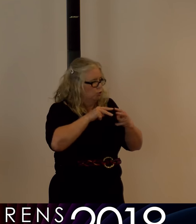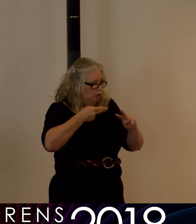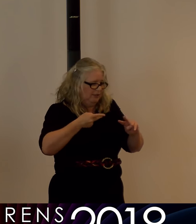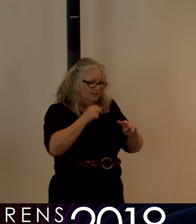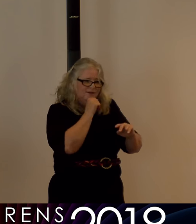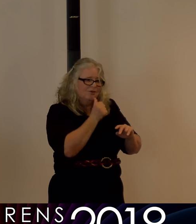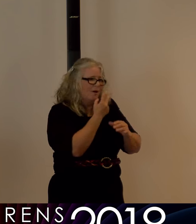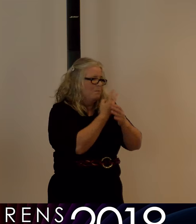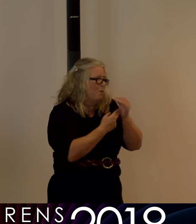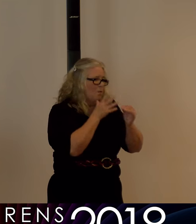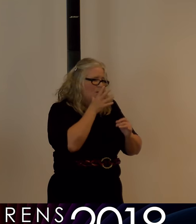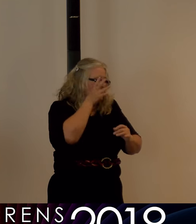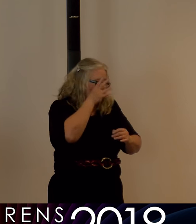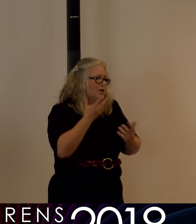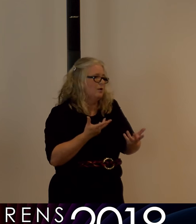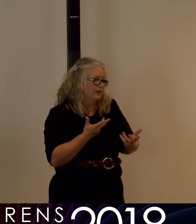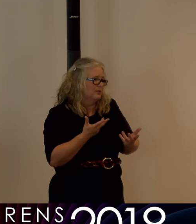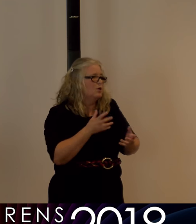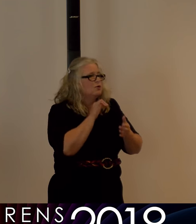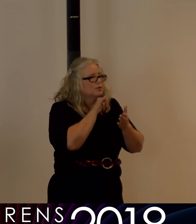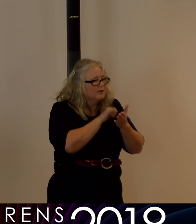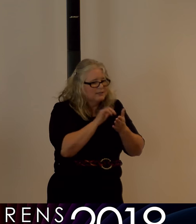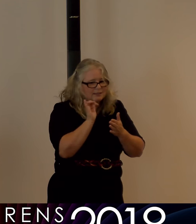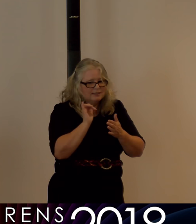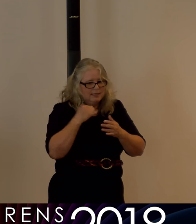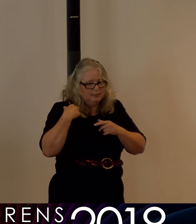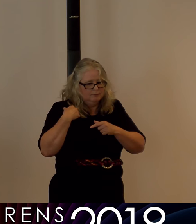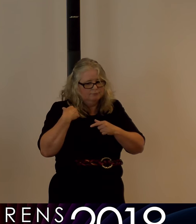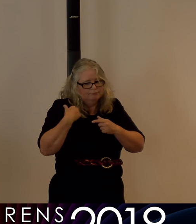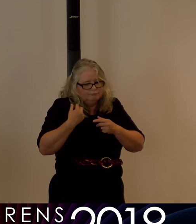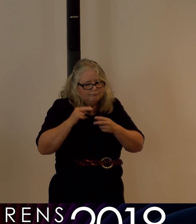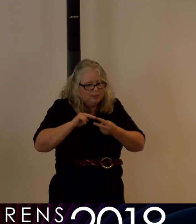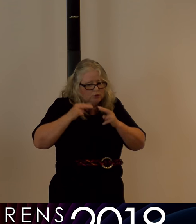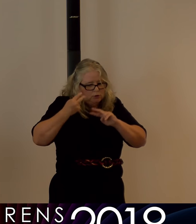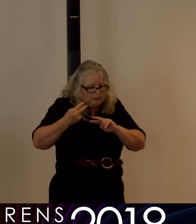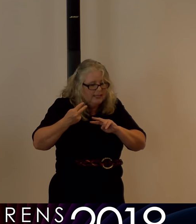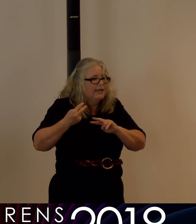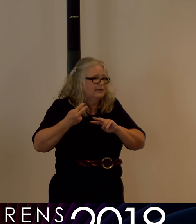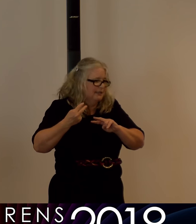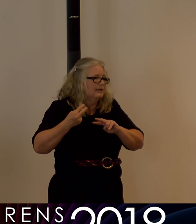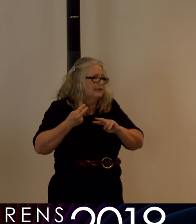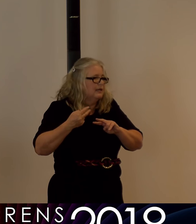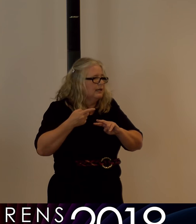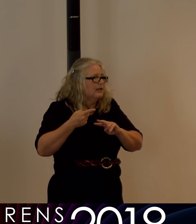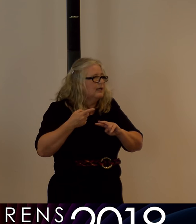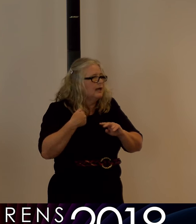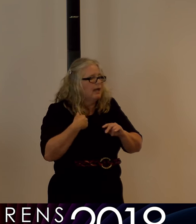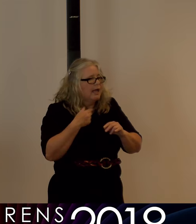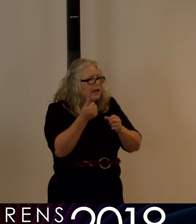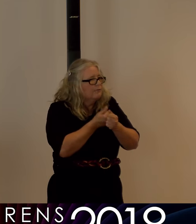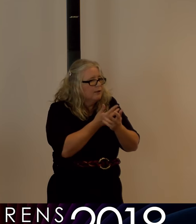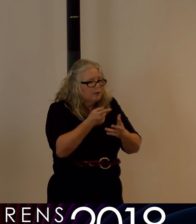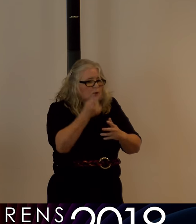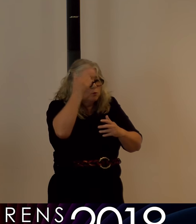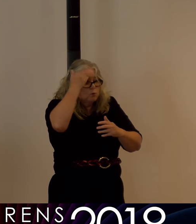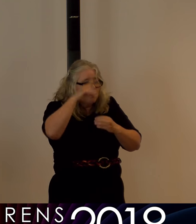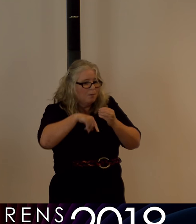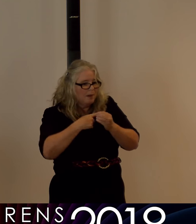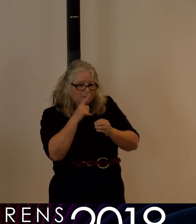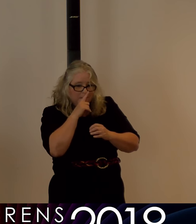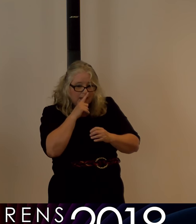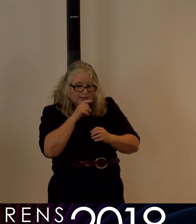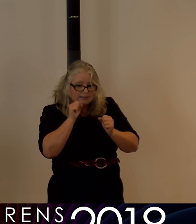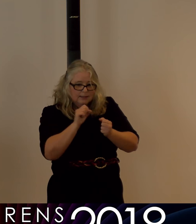like a geneticist dream, right? Everything you know about humans translates to mice, and you can ask really interesting questions about how the mice